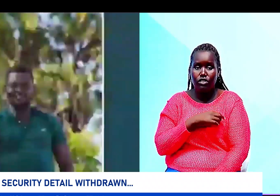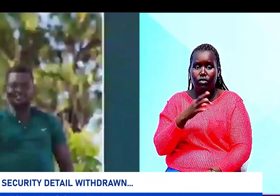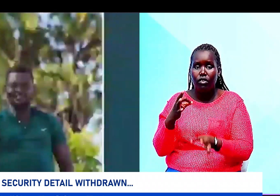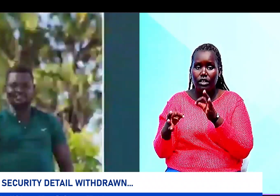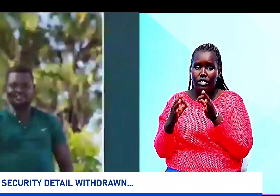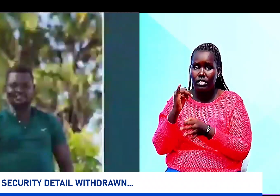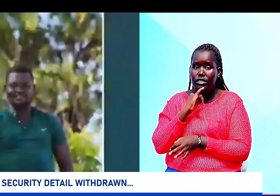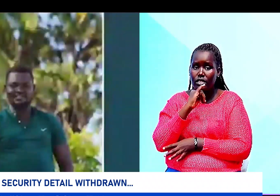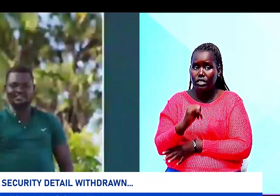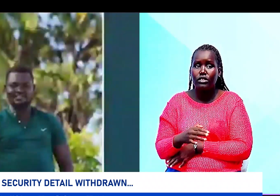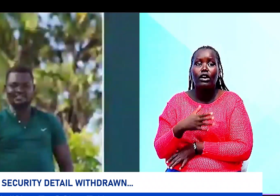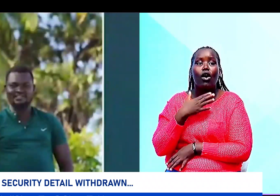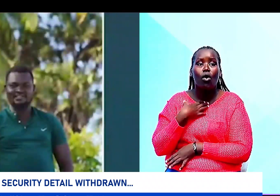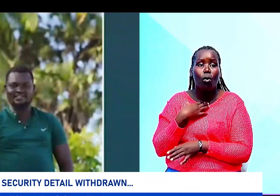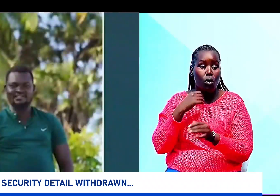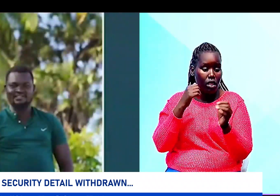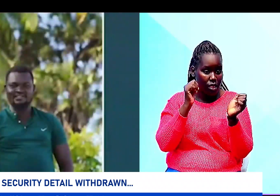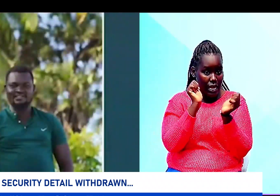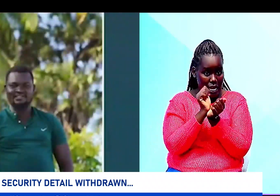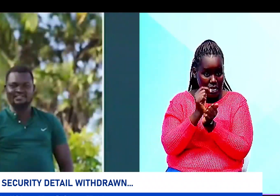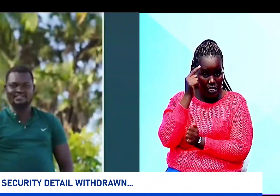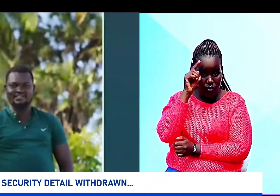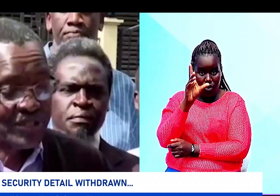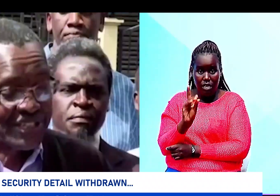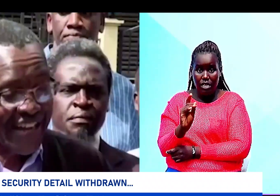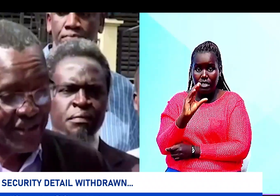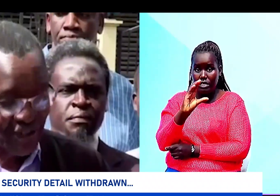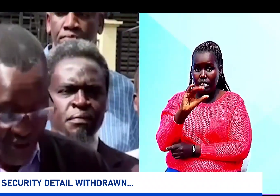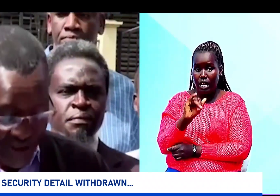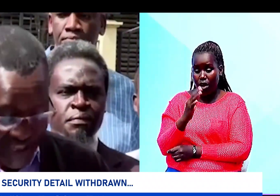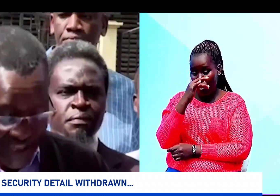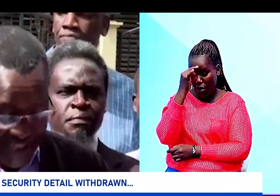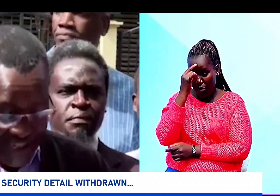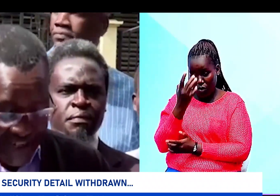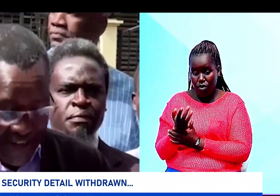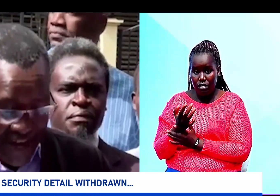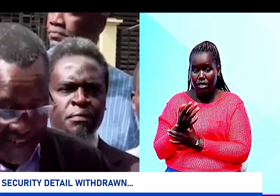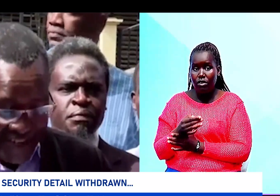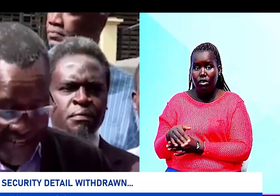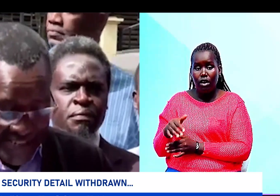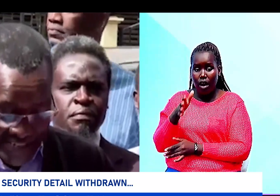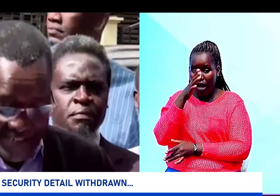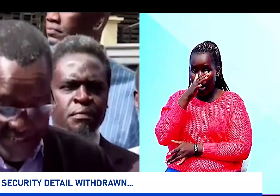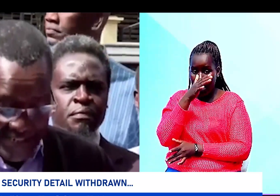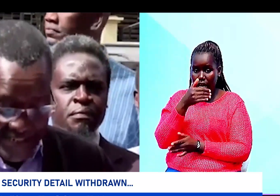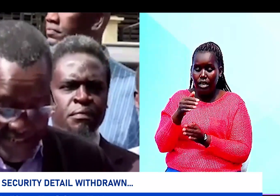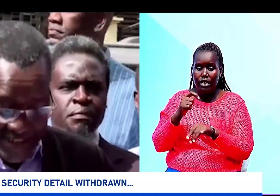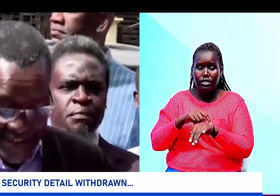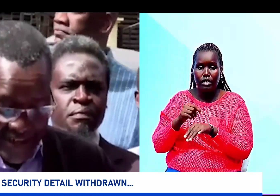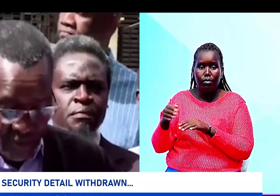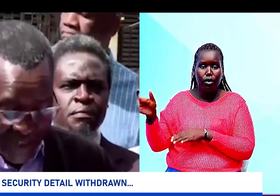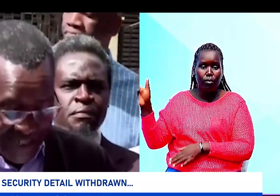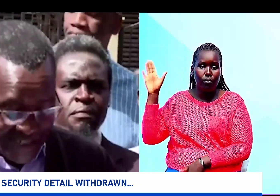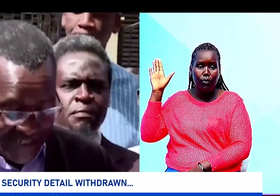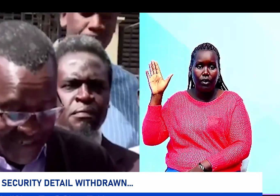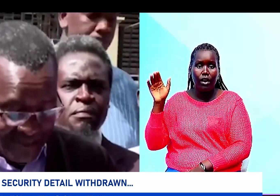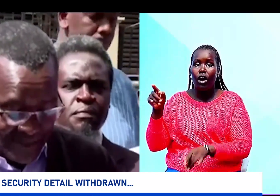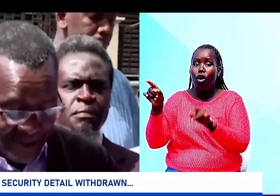the arrest of the DCI because he lied on oath under the IG, as well as